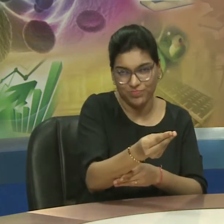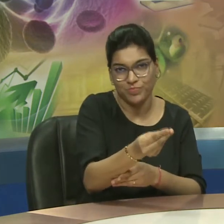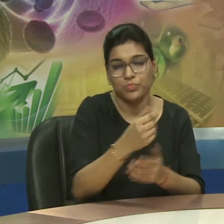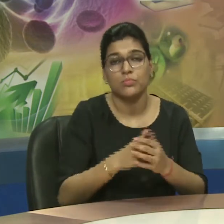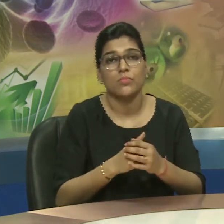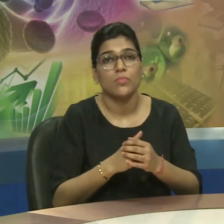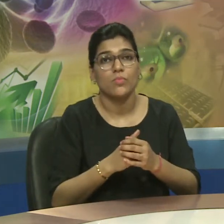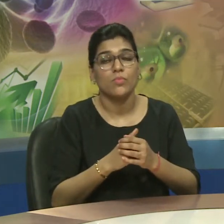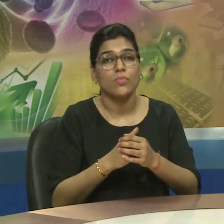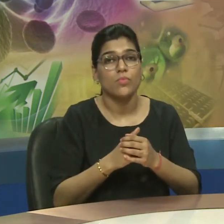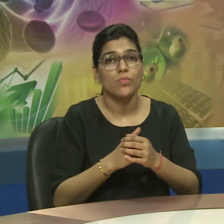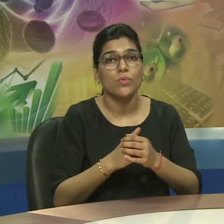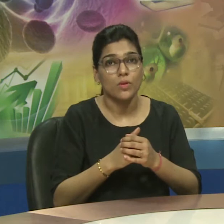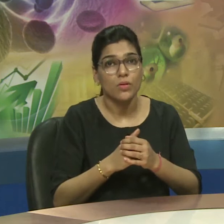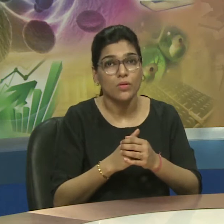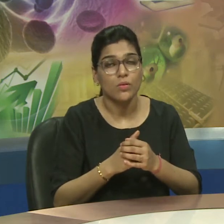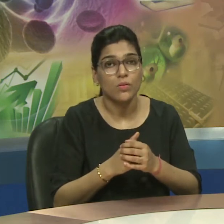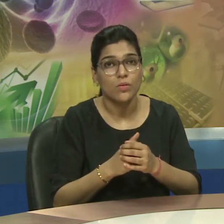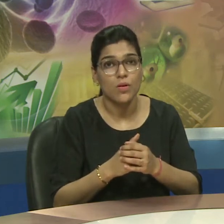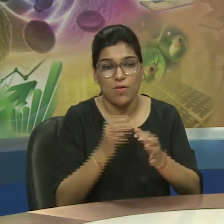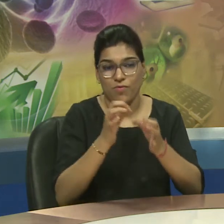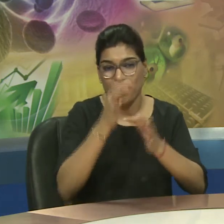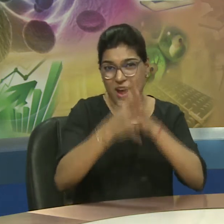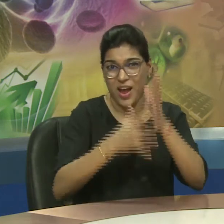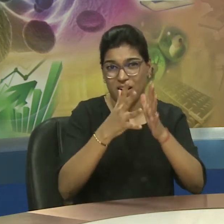first on the basis of compensation,